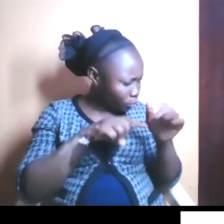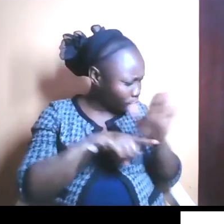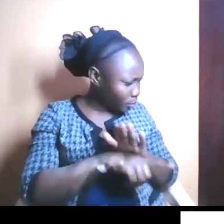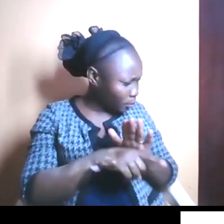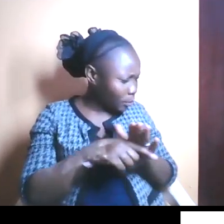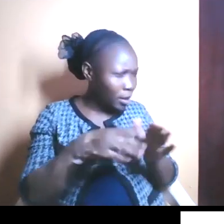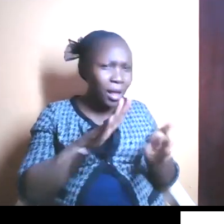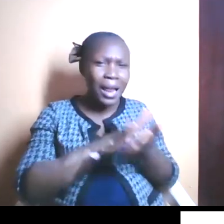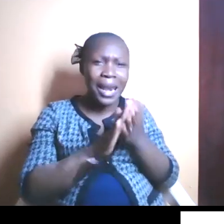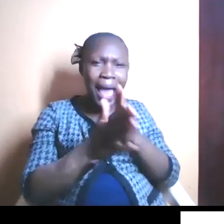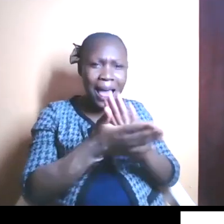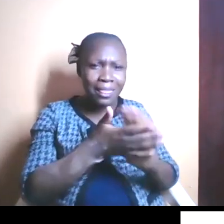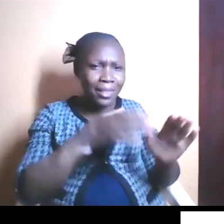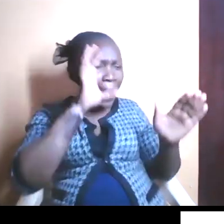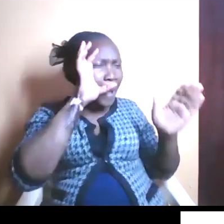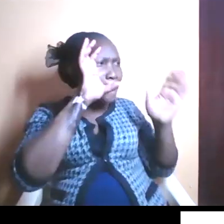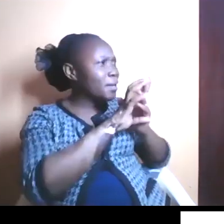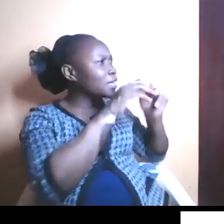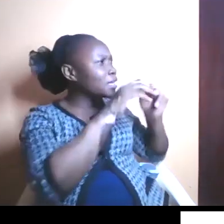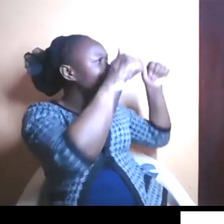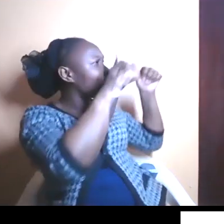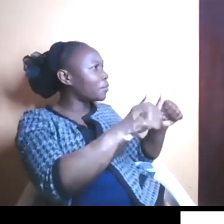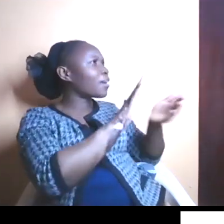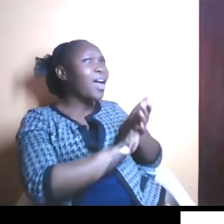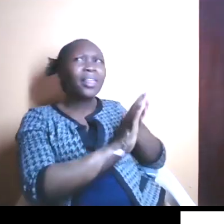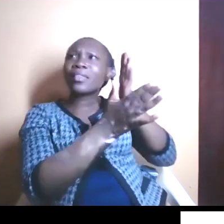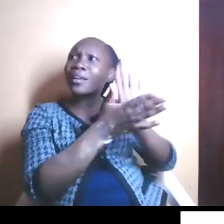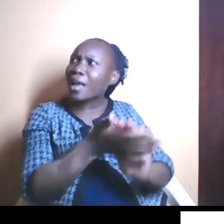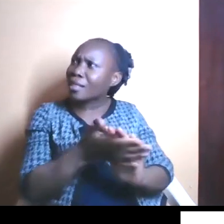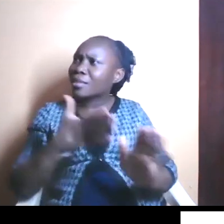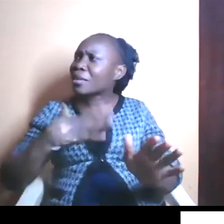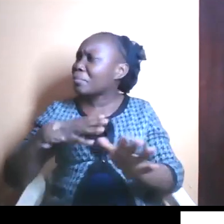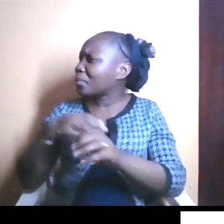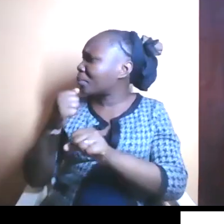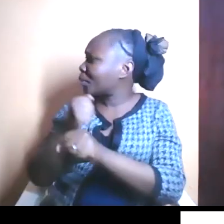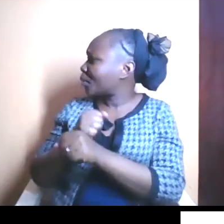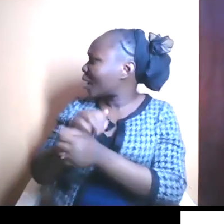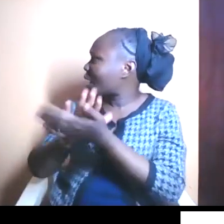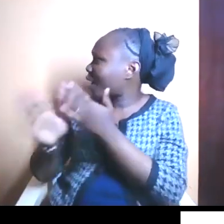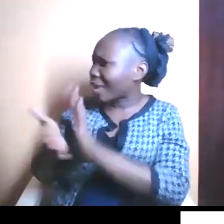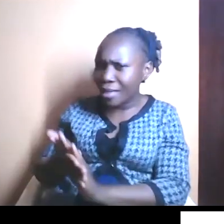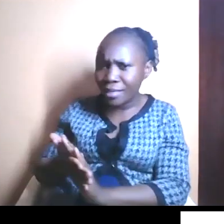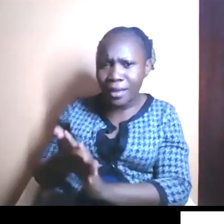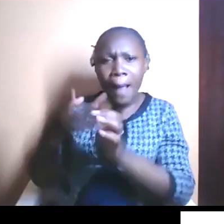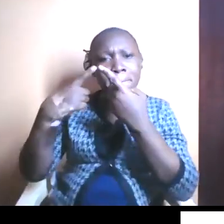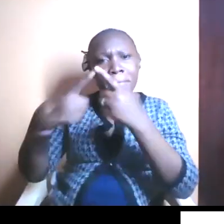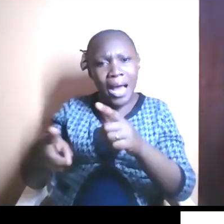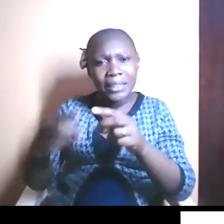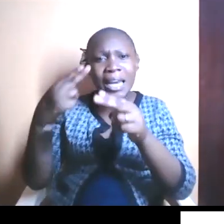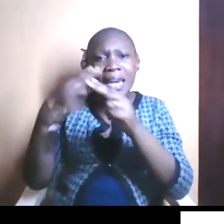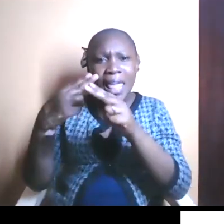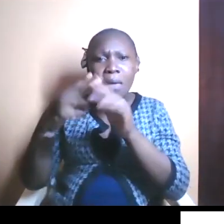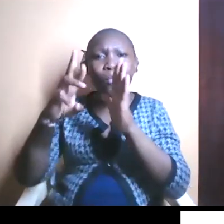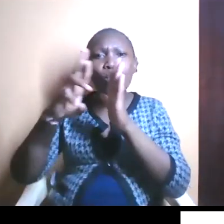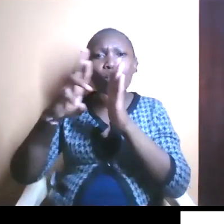pictures on the wall, there are no flowers on the table, but more than that, there are lists upon lists of many rules on